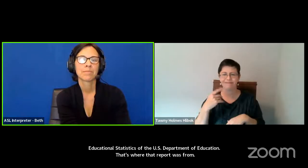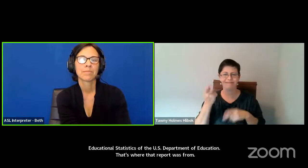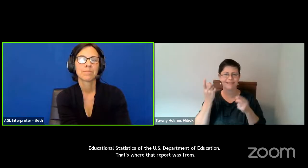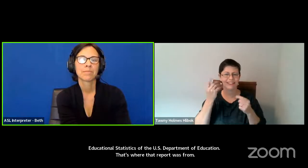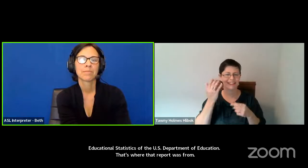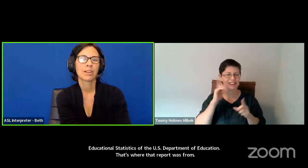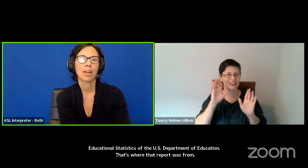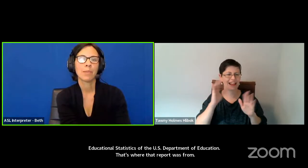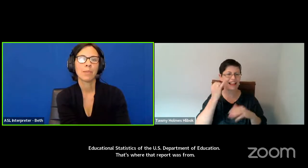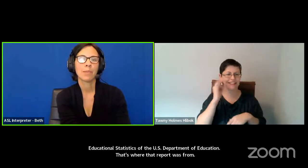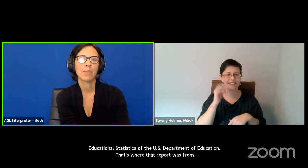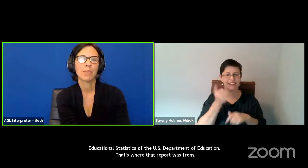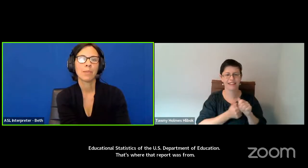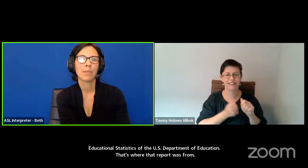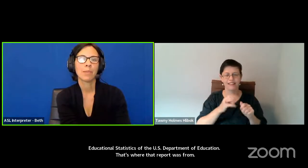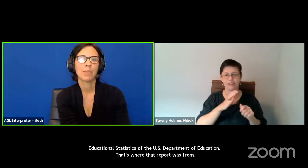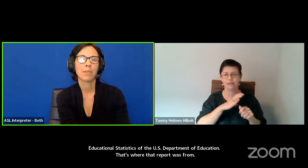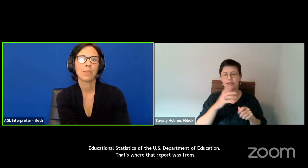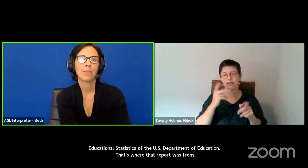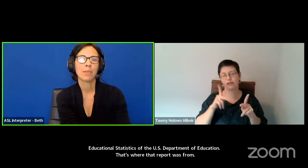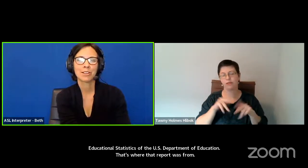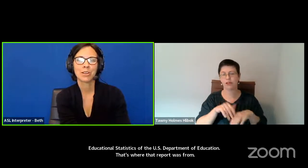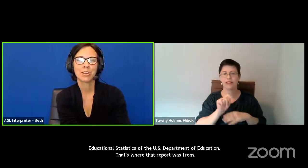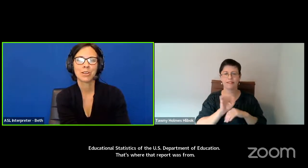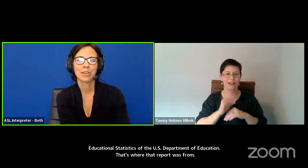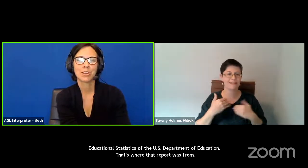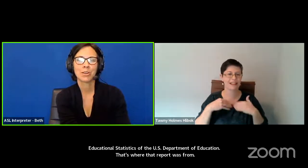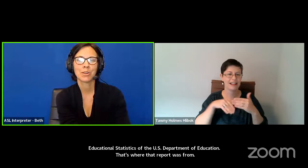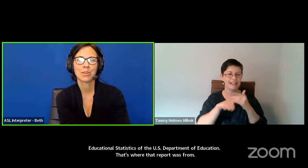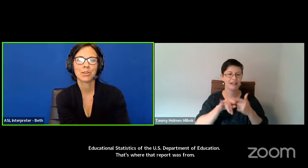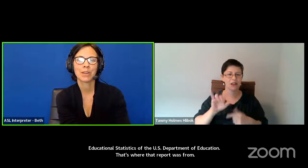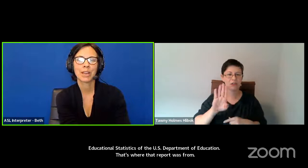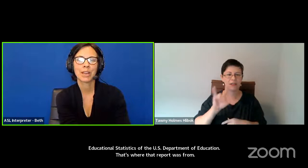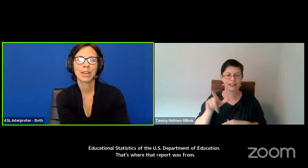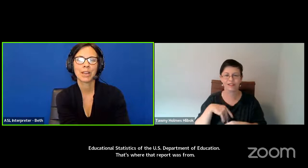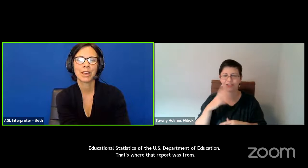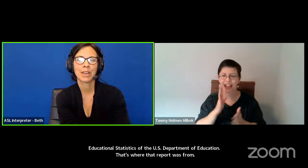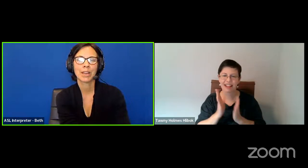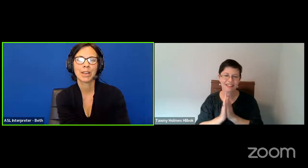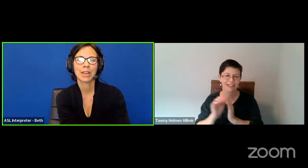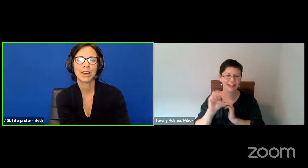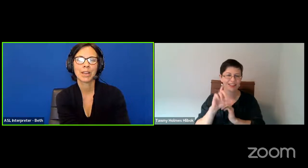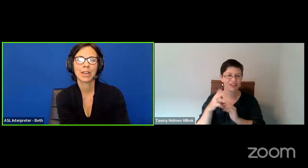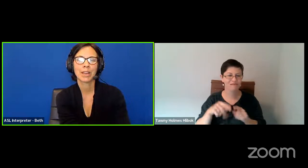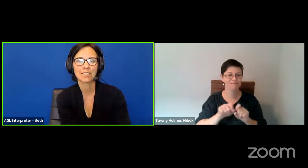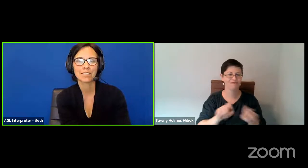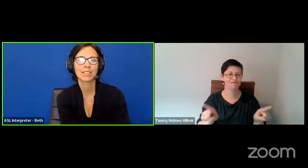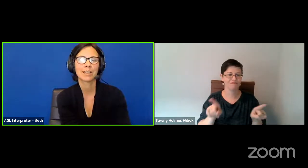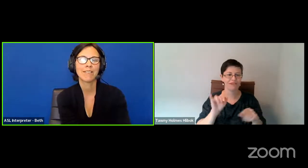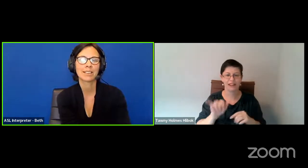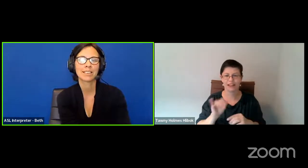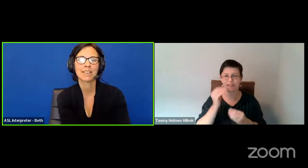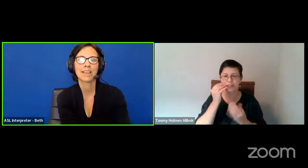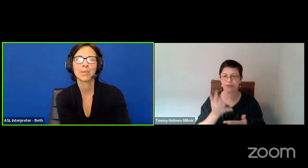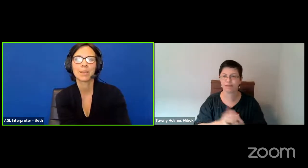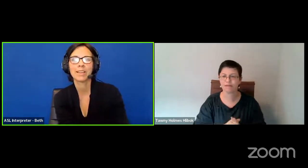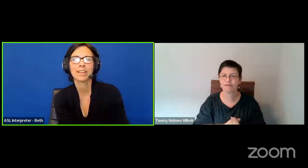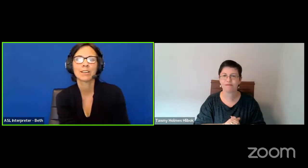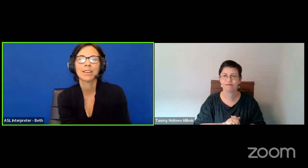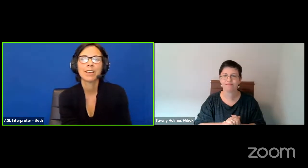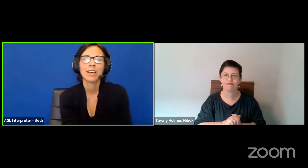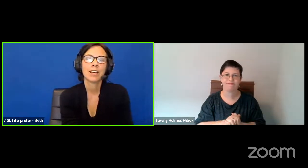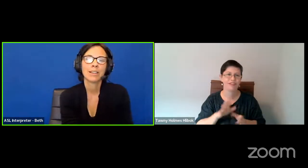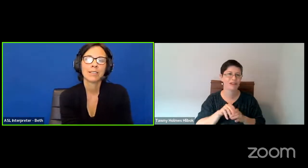Yeah, their copy of the bill is put in there. So great. I think that's great for the task force to have access to that bill.